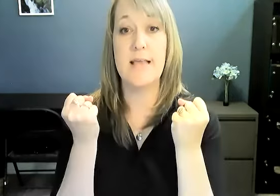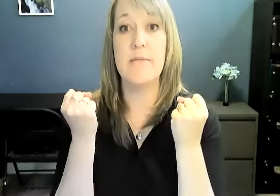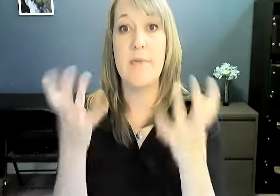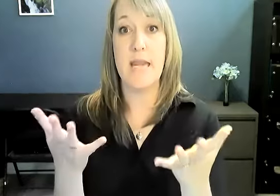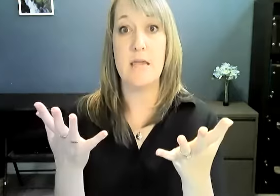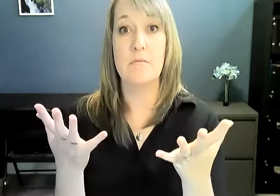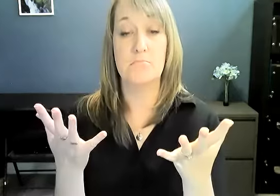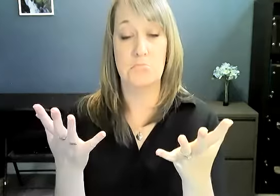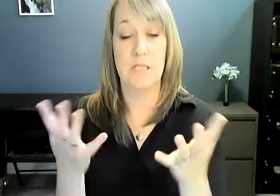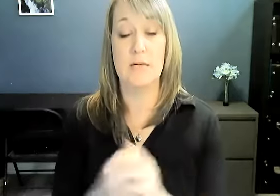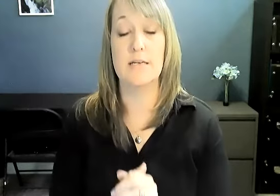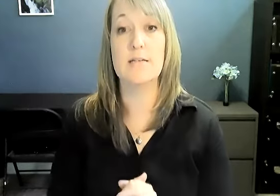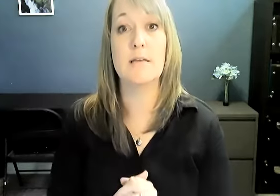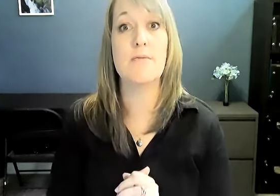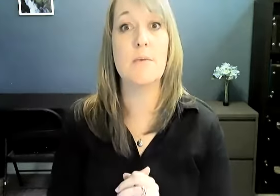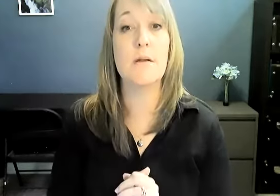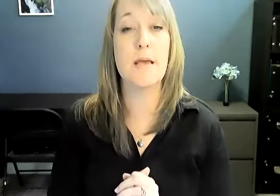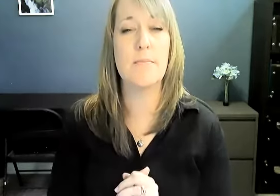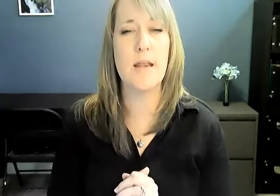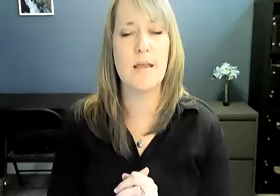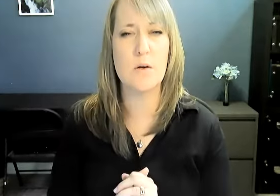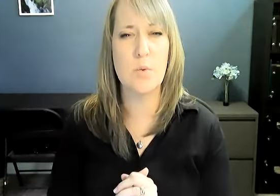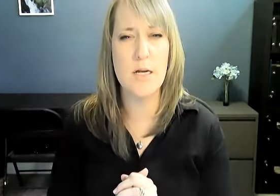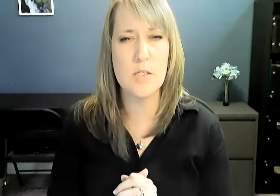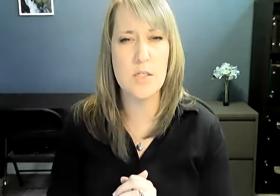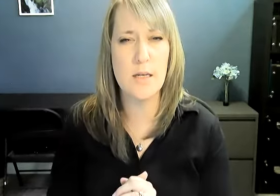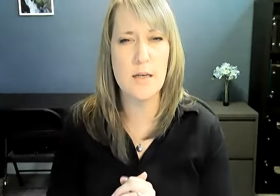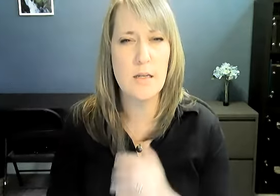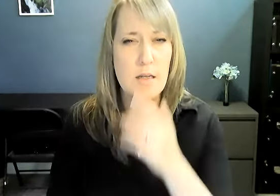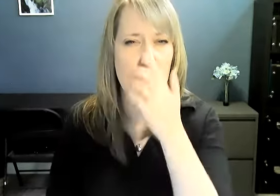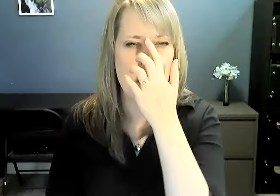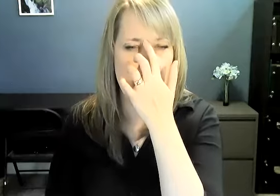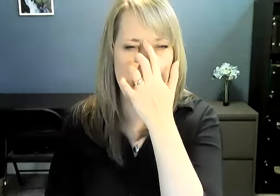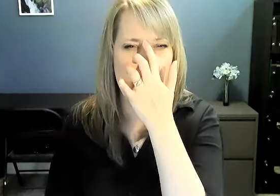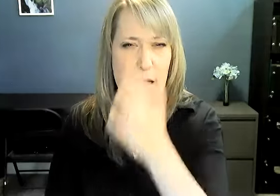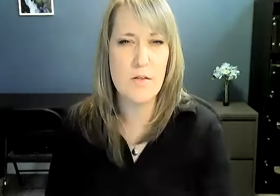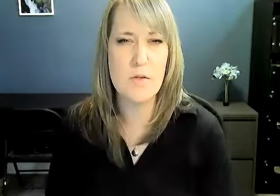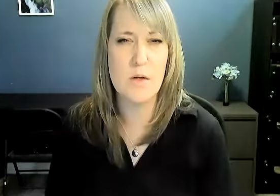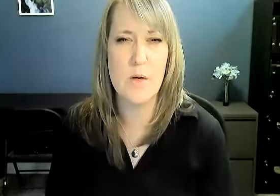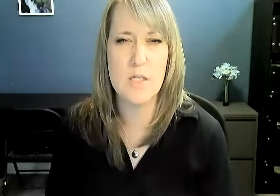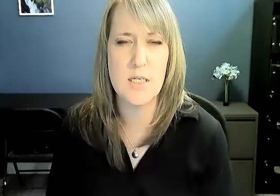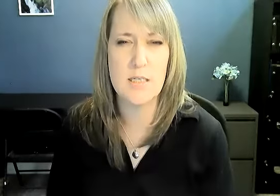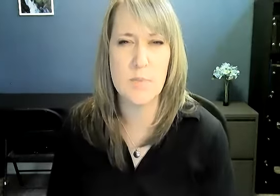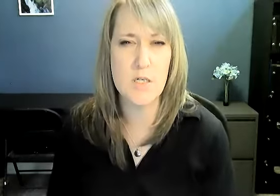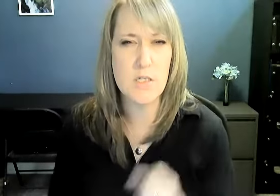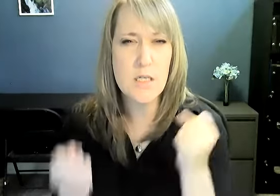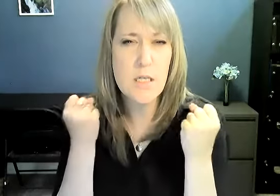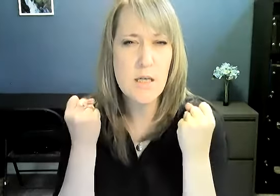say many, there it is. If I want to make many a question, then I do the question expression.